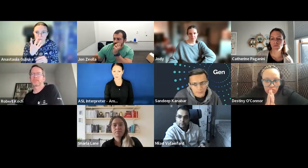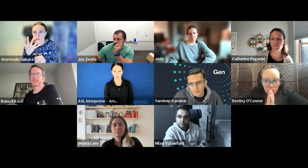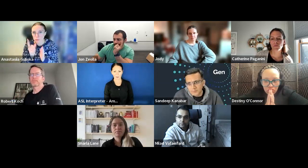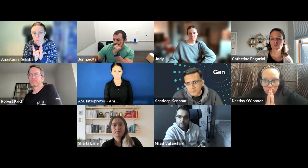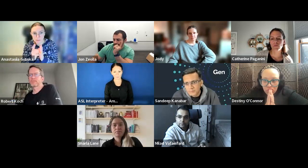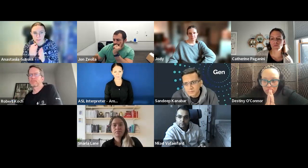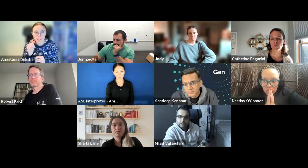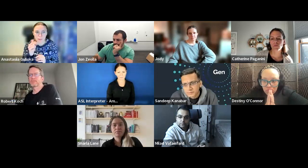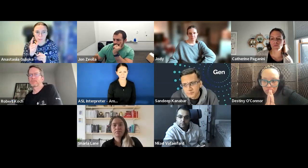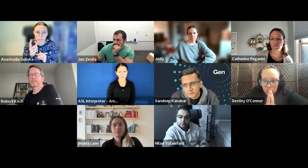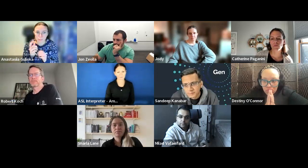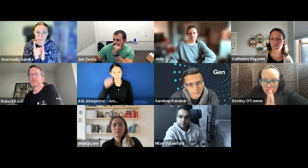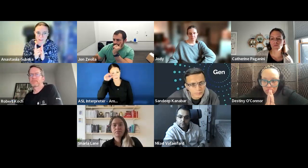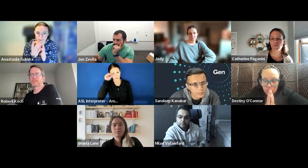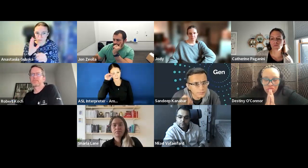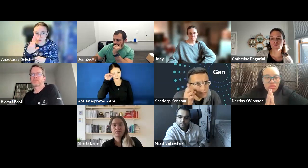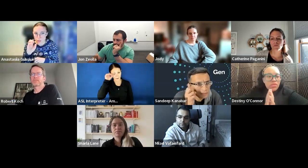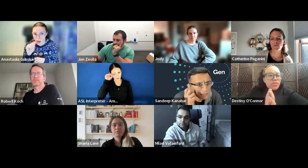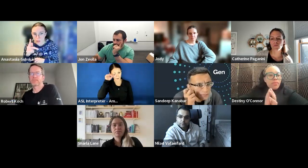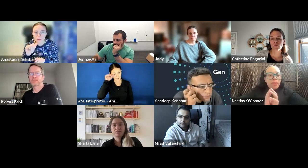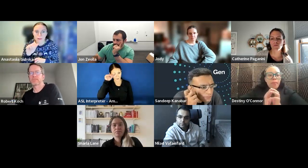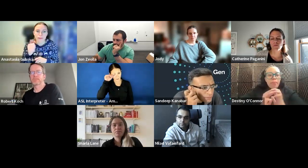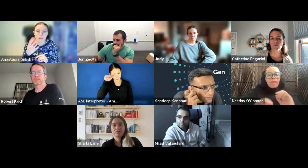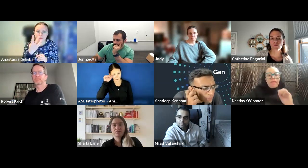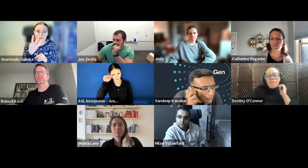sessions with 10 minutes